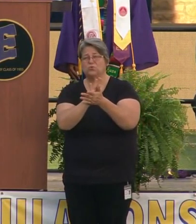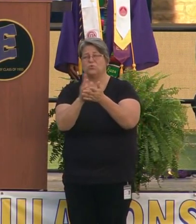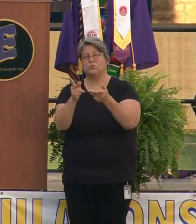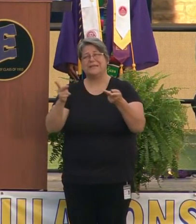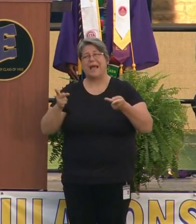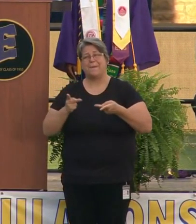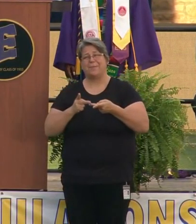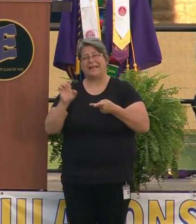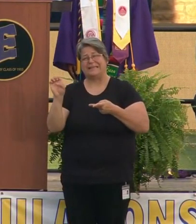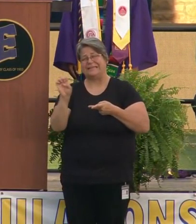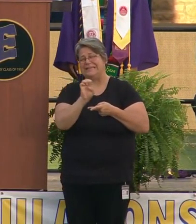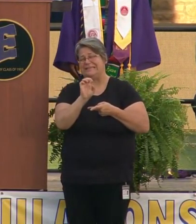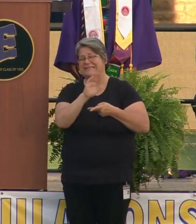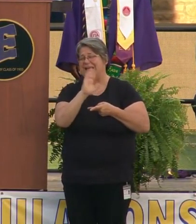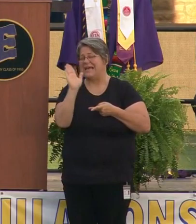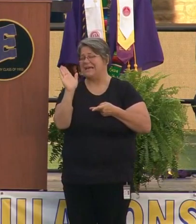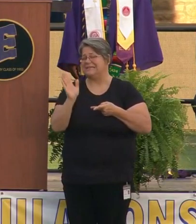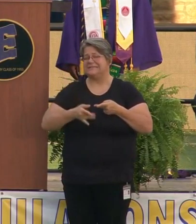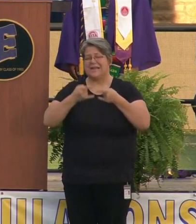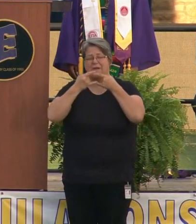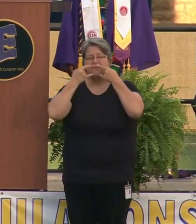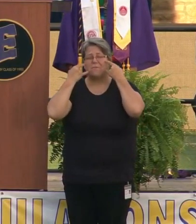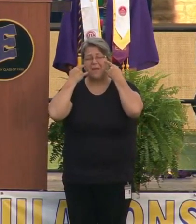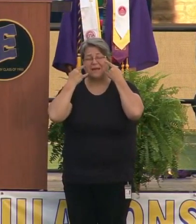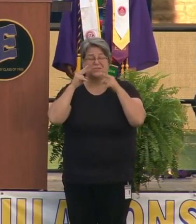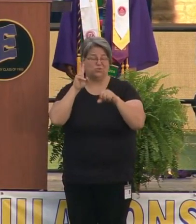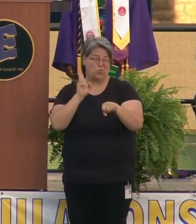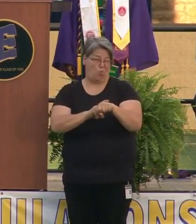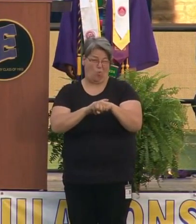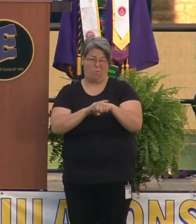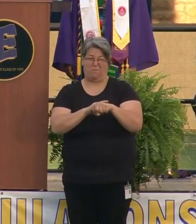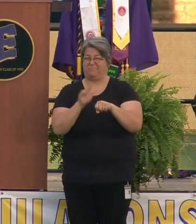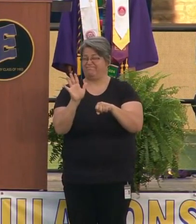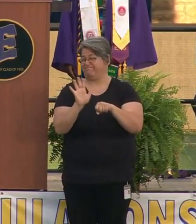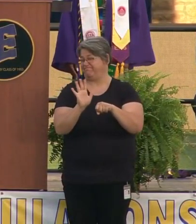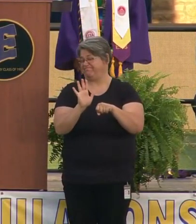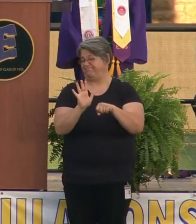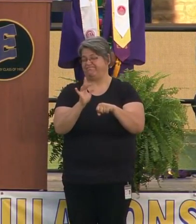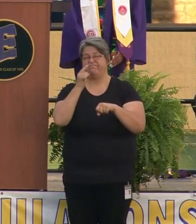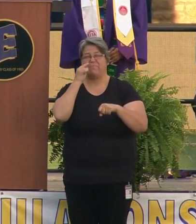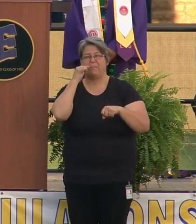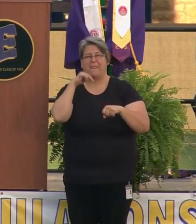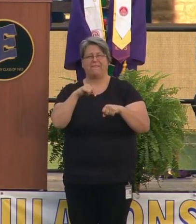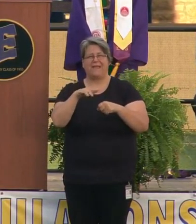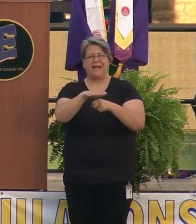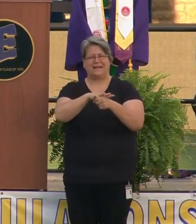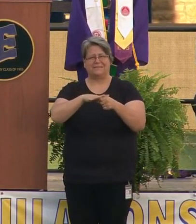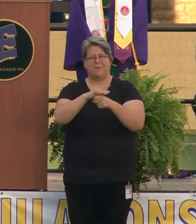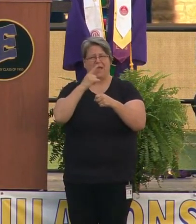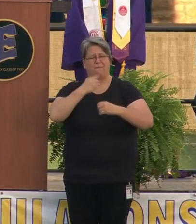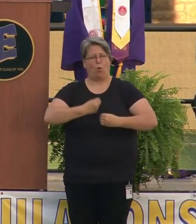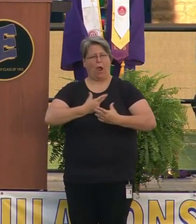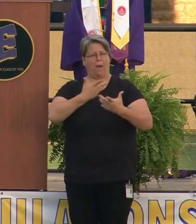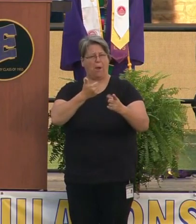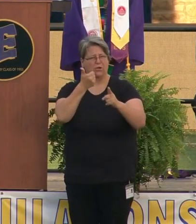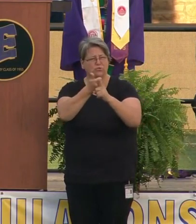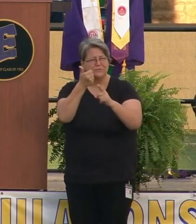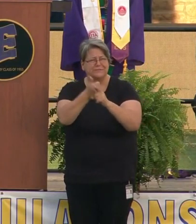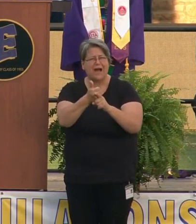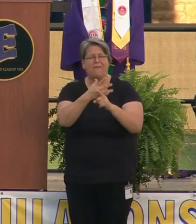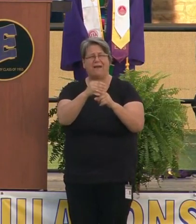places, East has never been a place where masking is normal. East provides a safe space for self-expression where